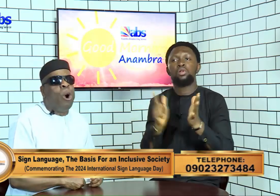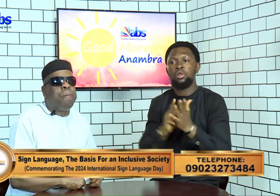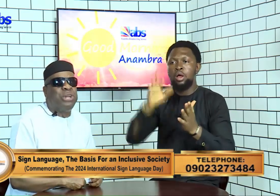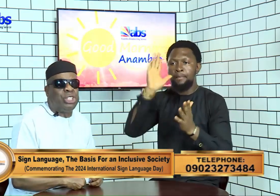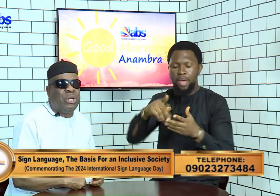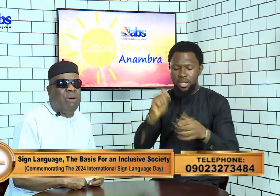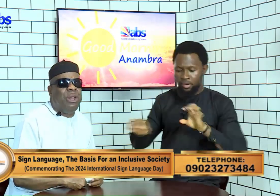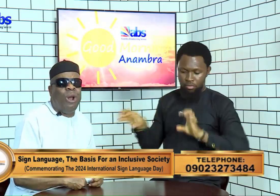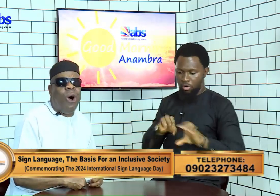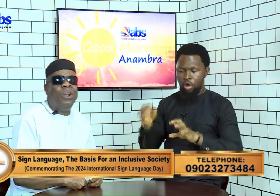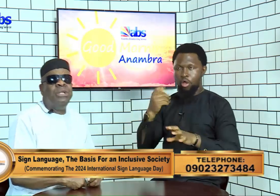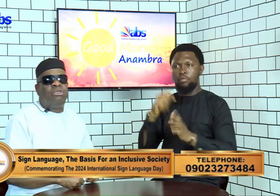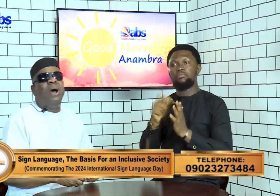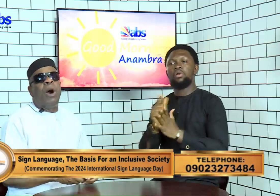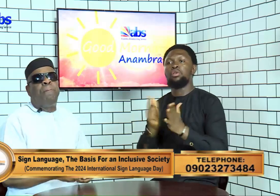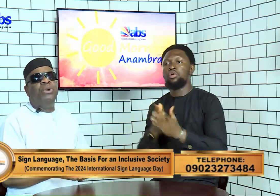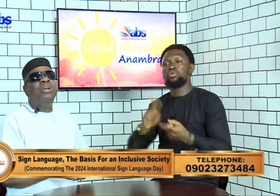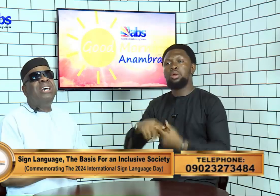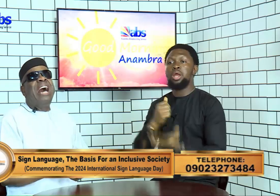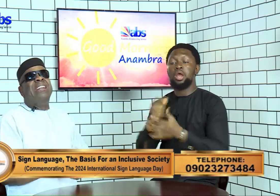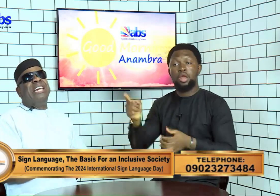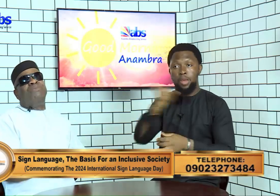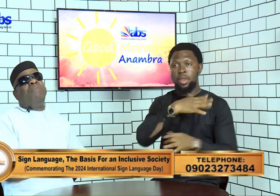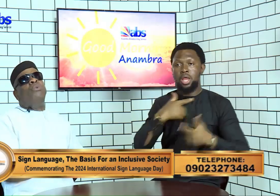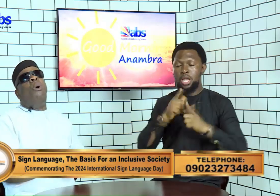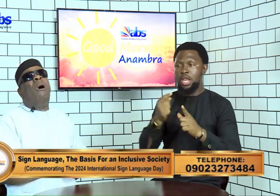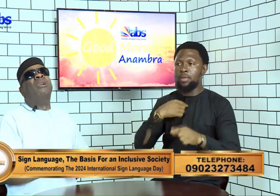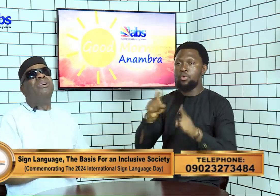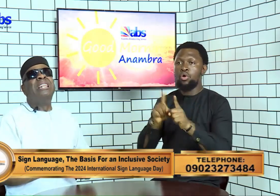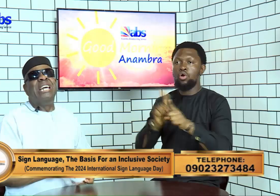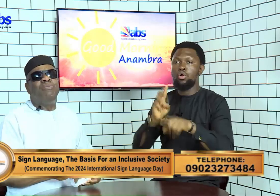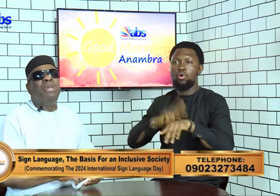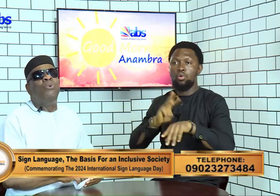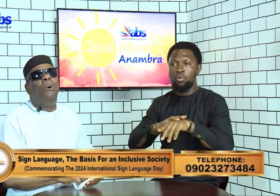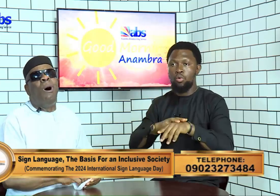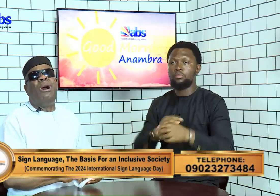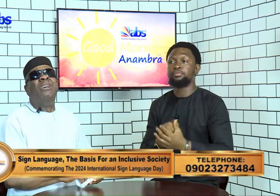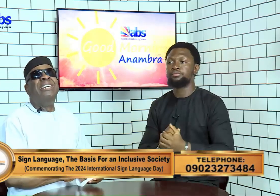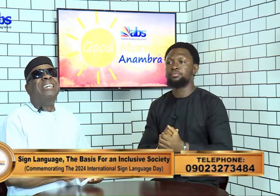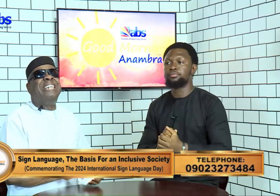the operation of the law to help you. And let me warn